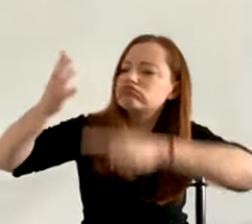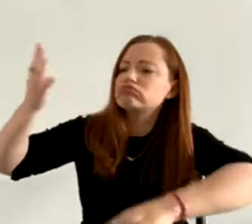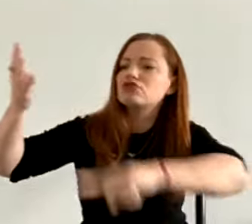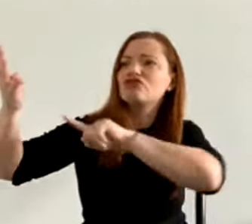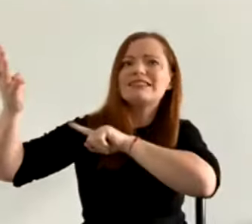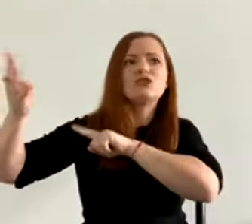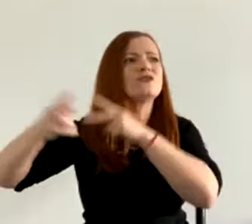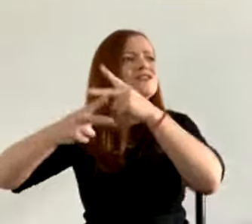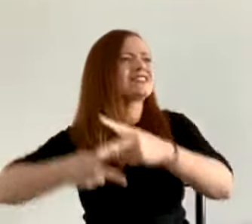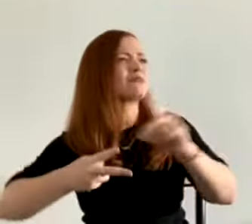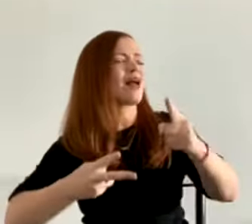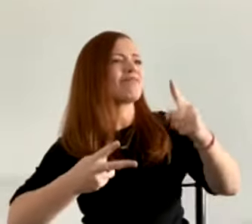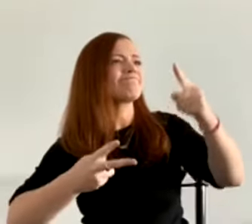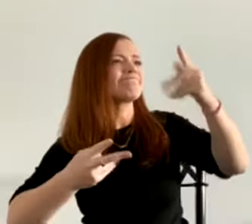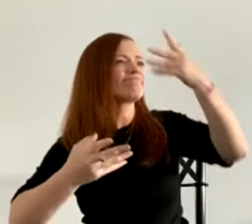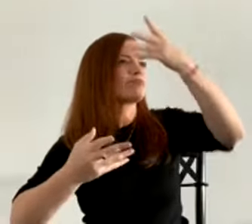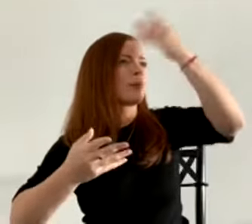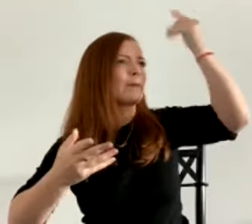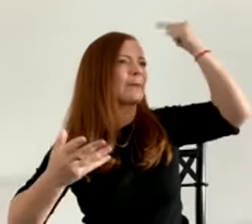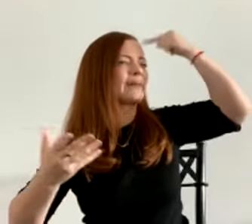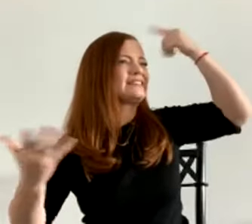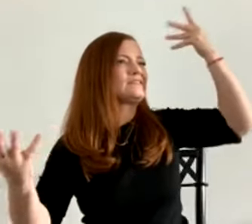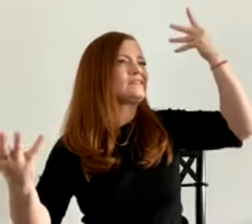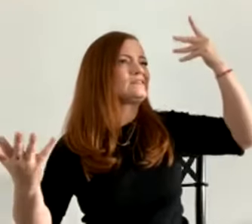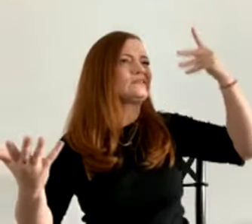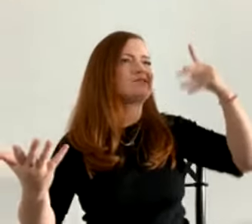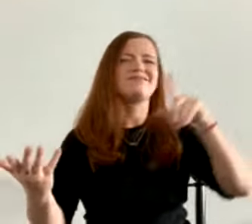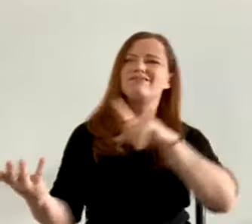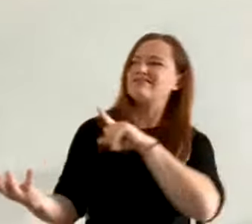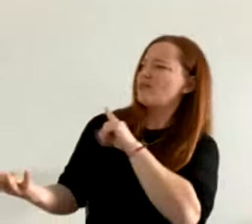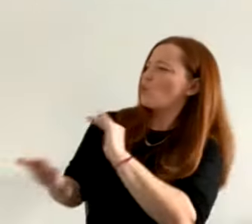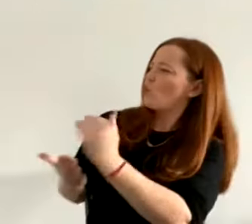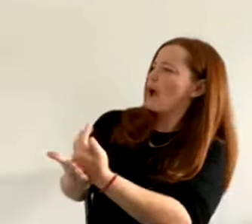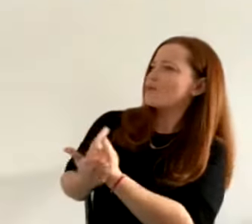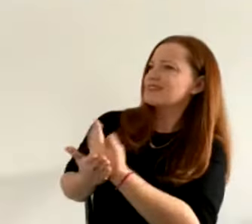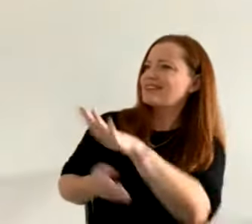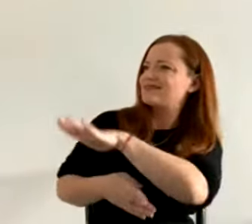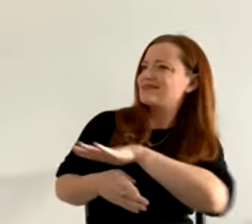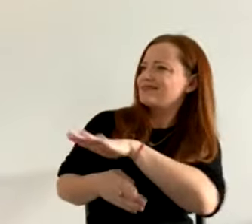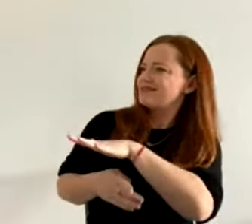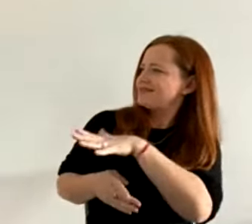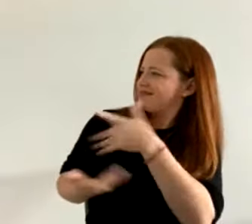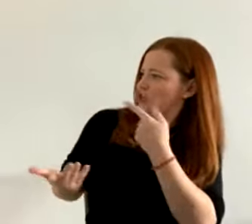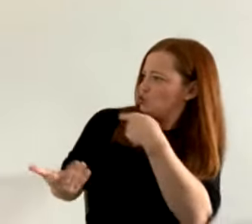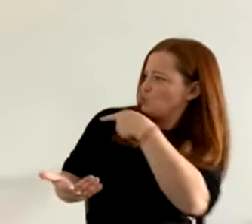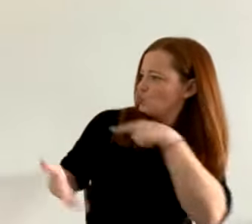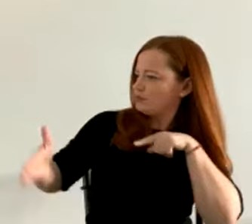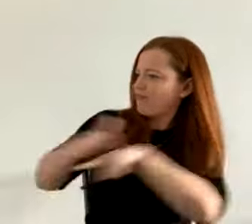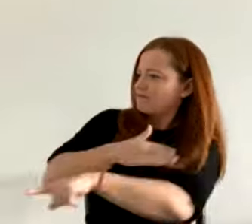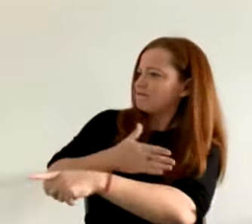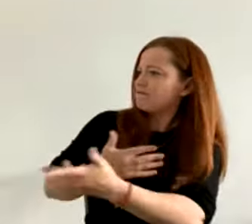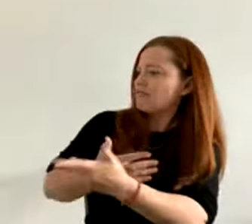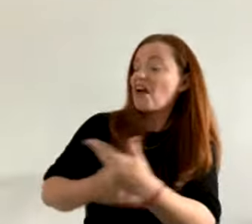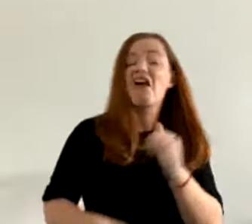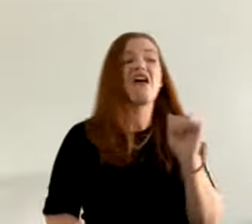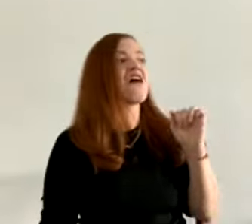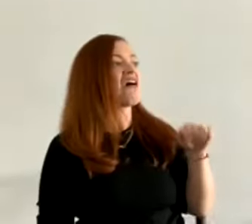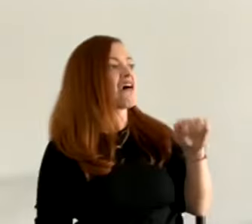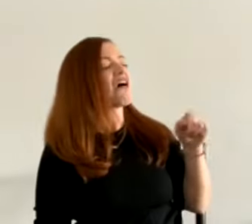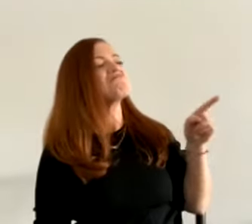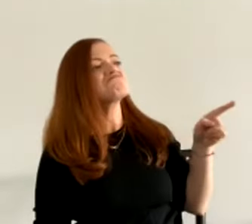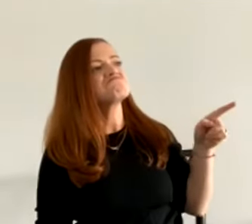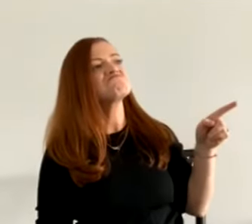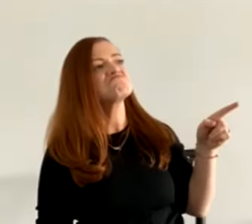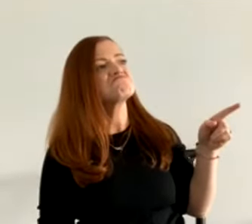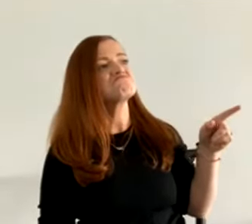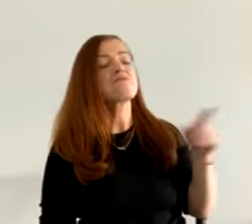nothing came to mind. Why protect a place you spent this trip running away from? You had a point. A man